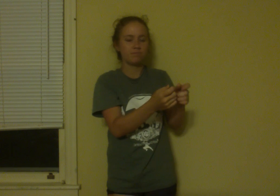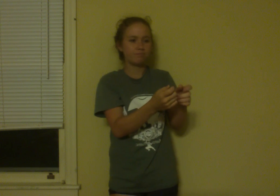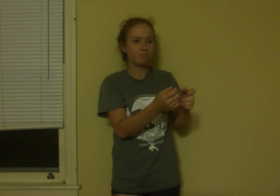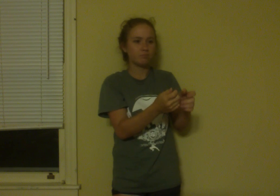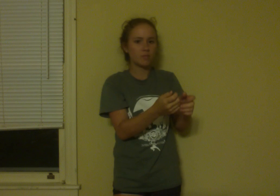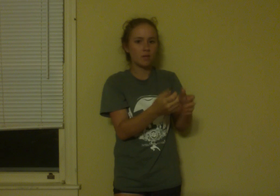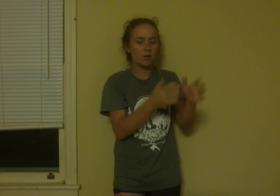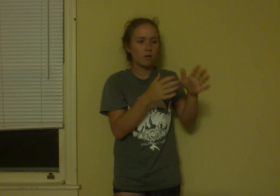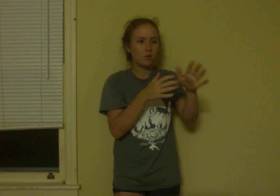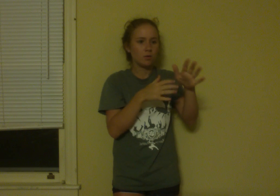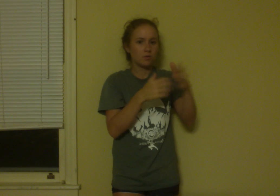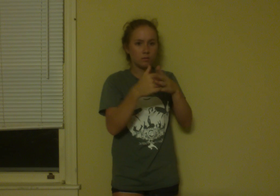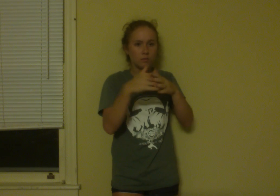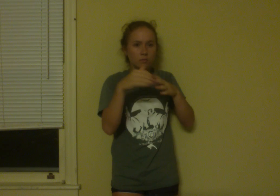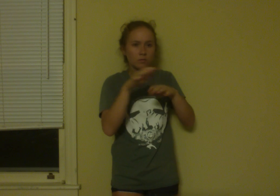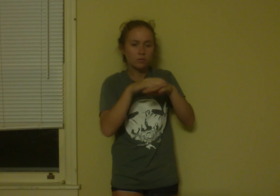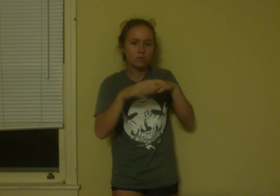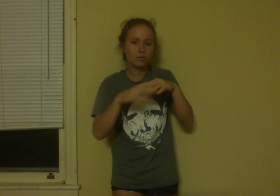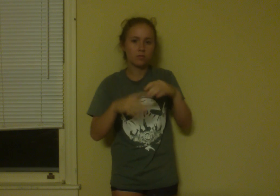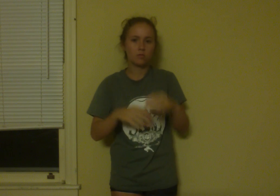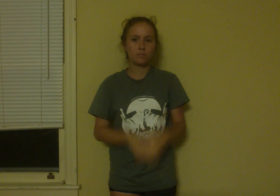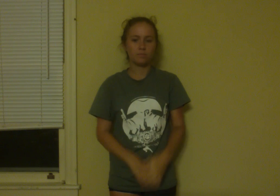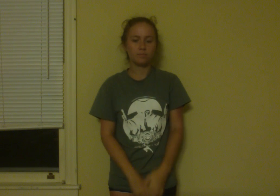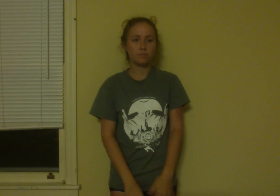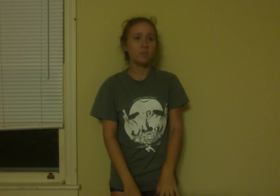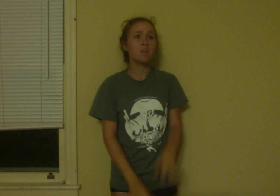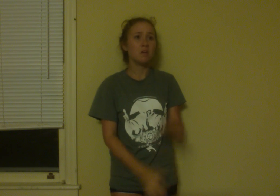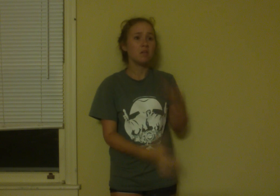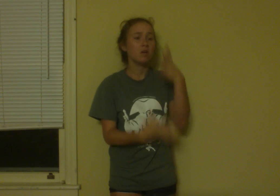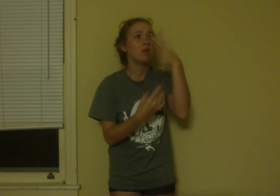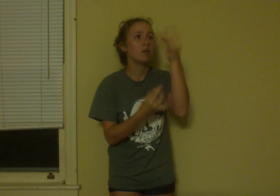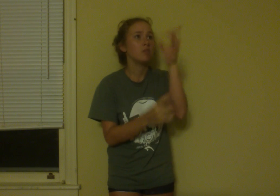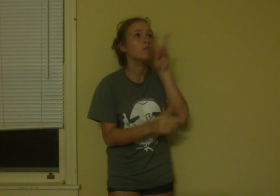it's really cool to see just such a fine-tuned climbing machine.